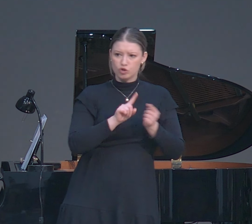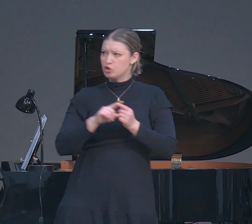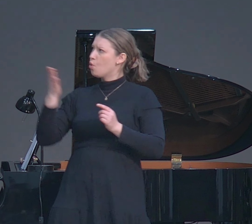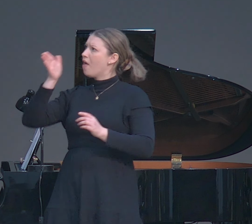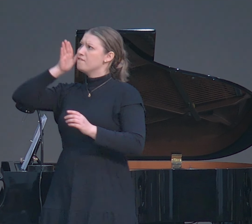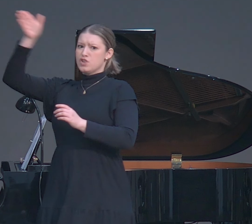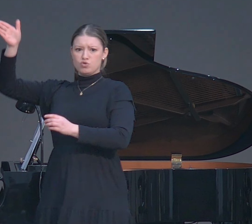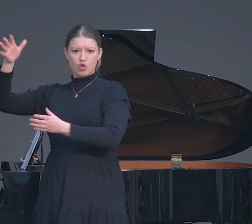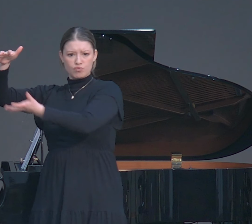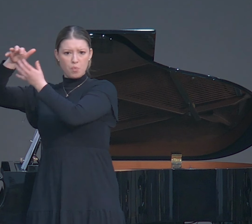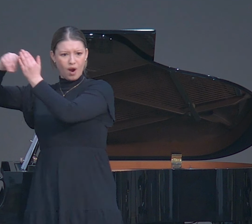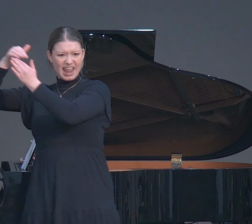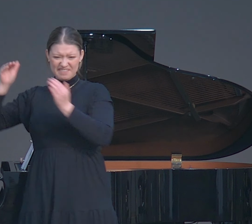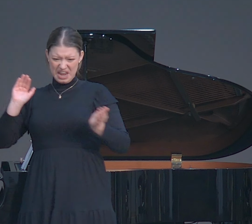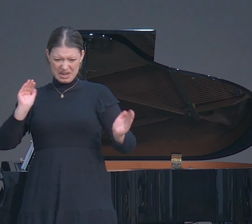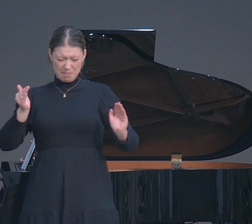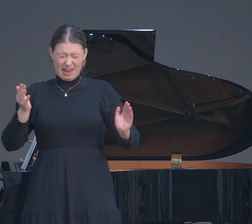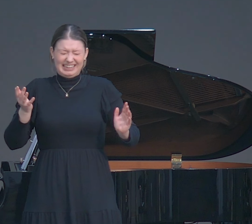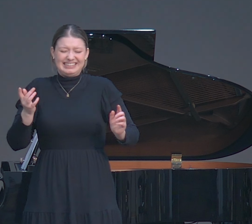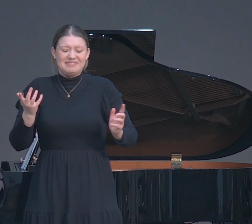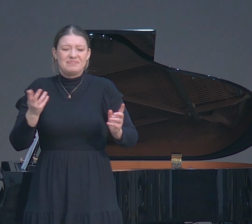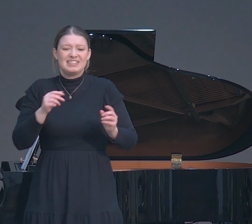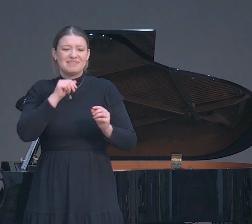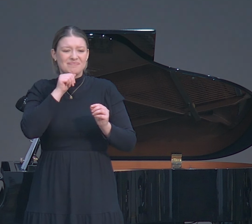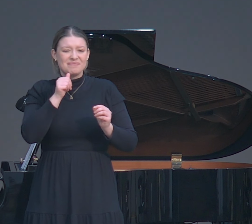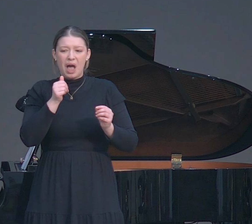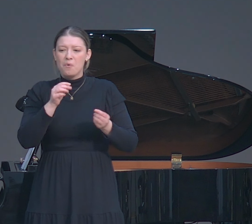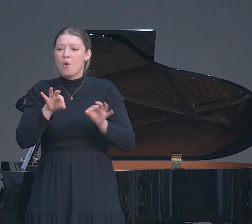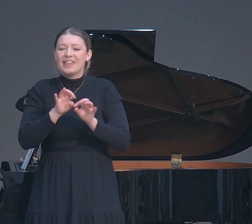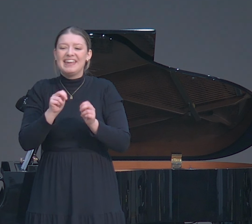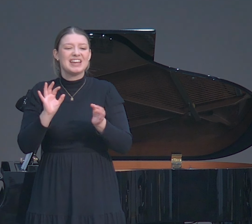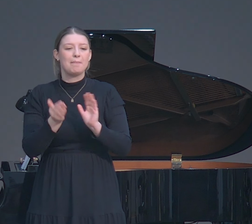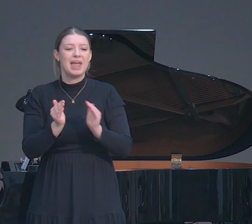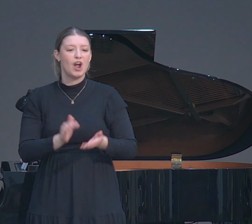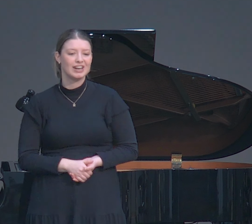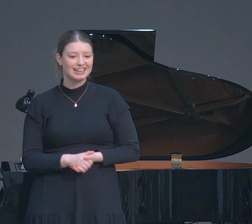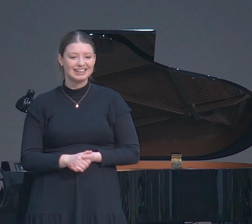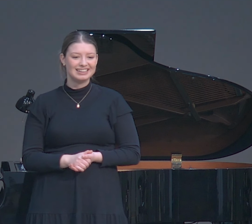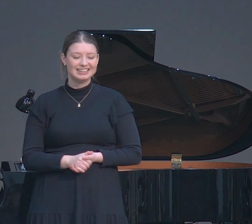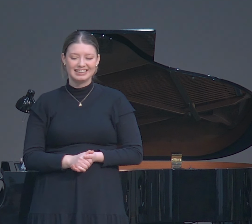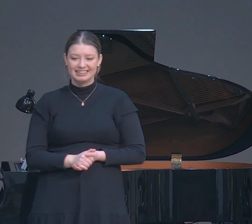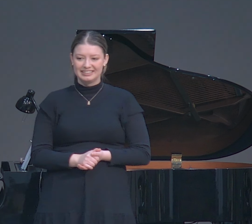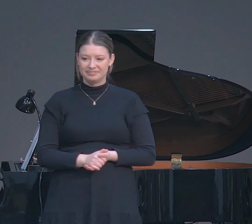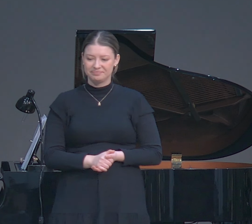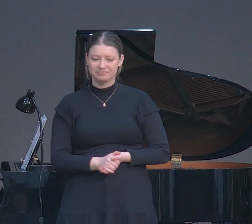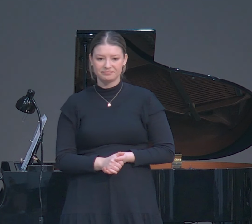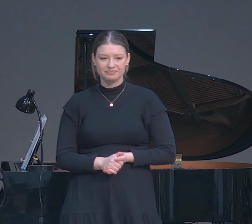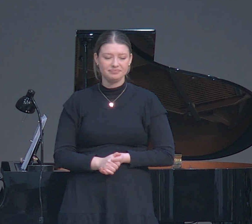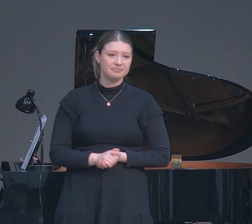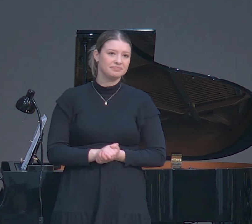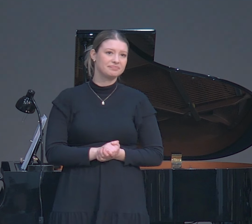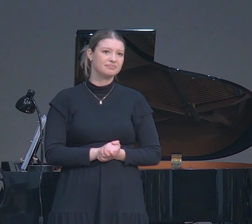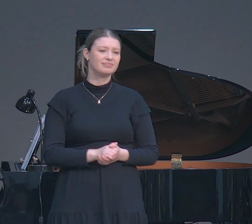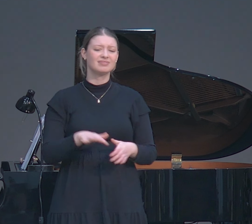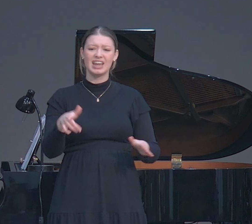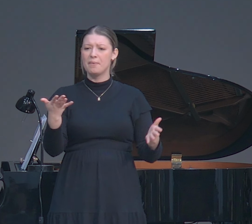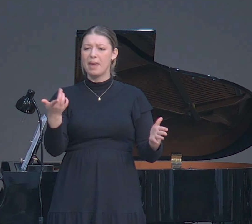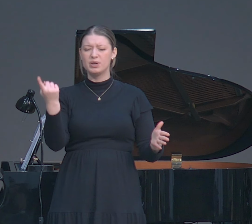and the reward that's to come. So Jesus gave an important mission to the disciples. You might be wondering,